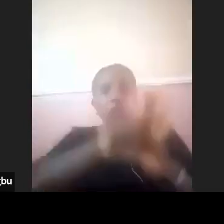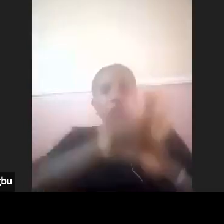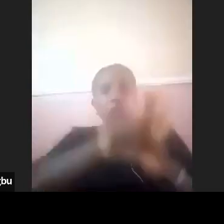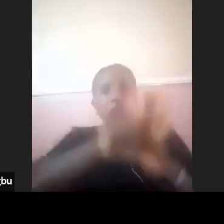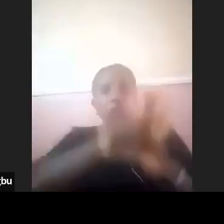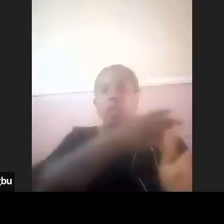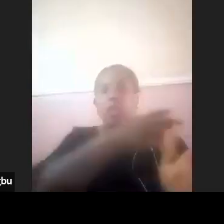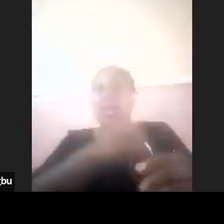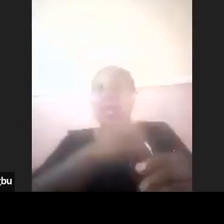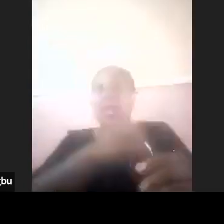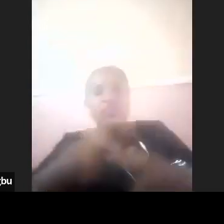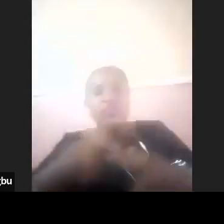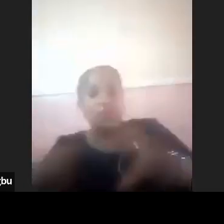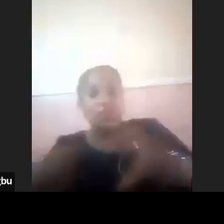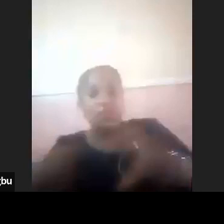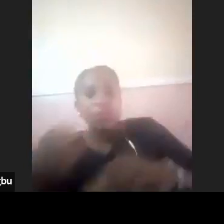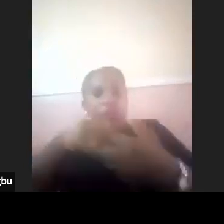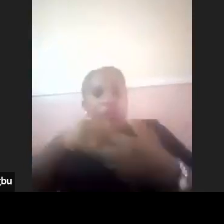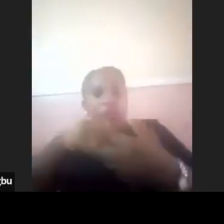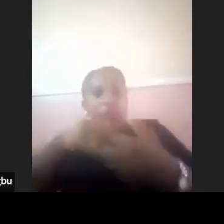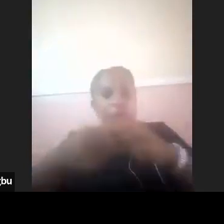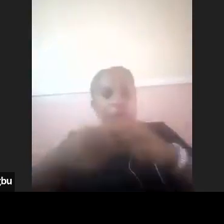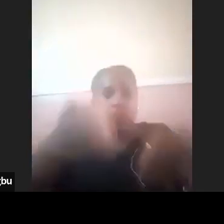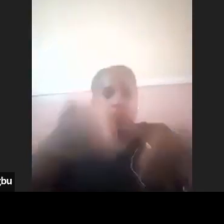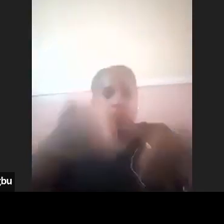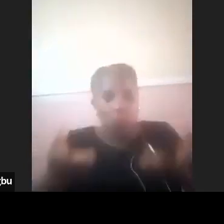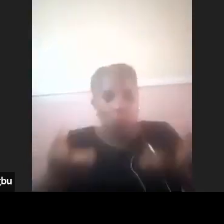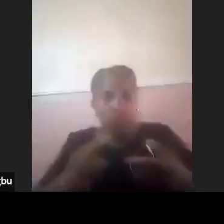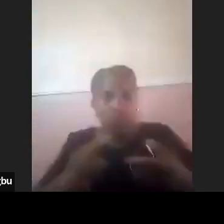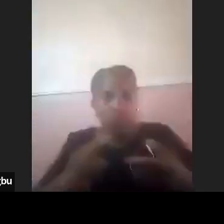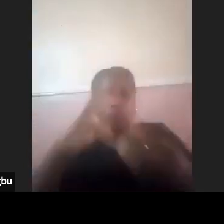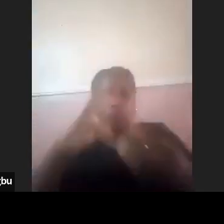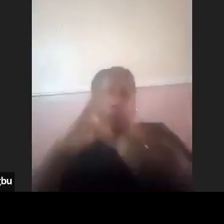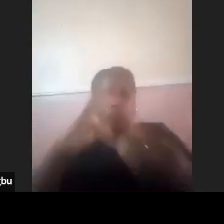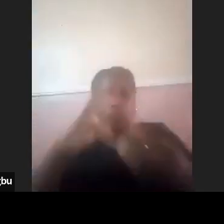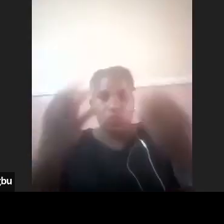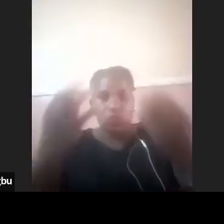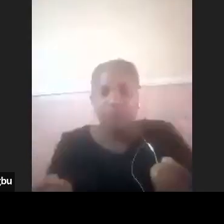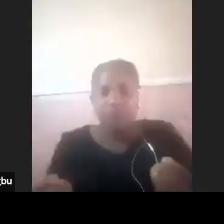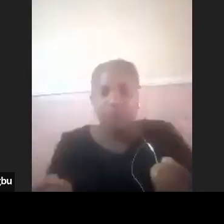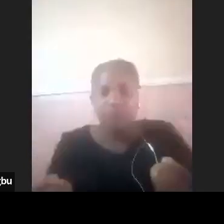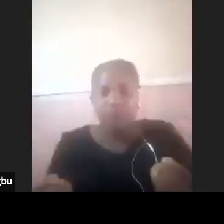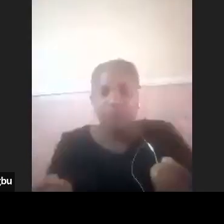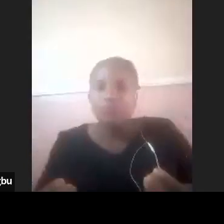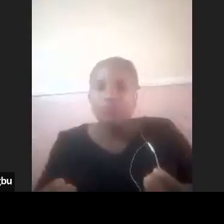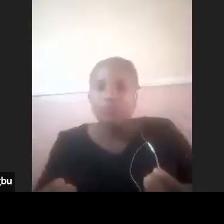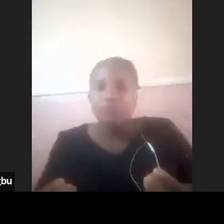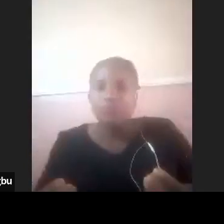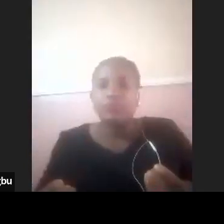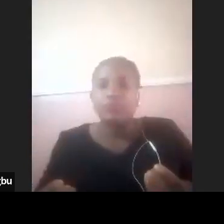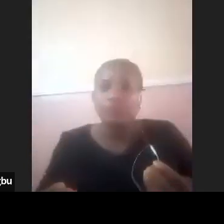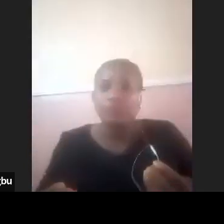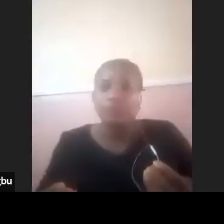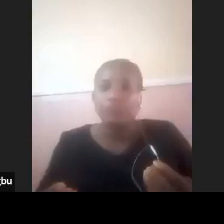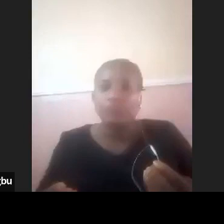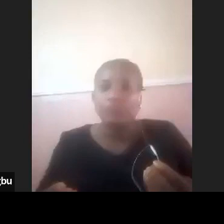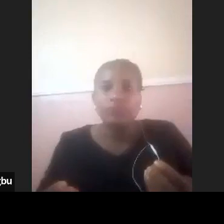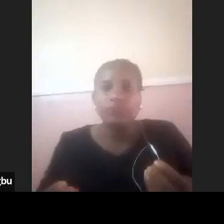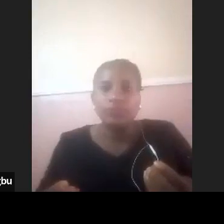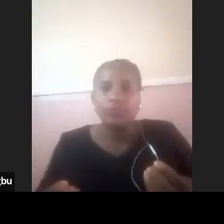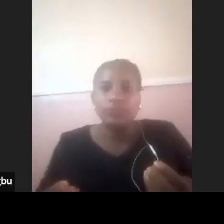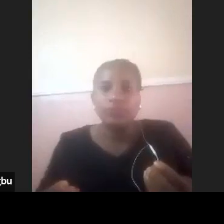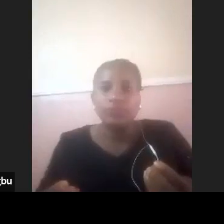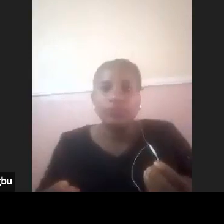women's rights, that is aimed at improving maternal and child health, whatever intervention that